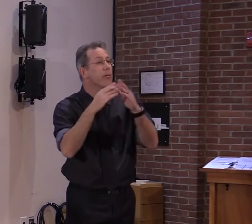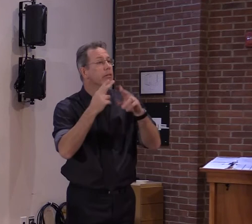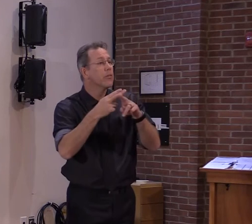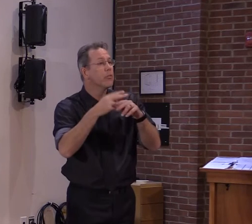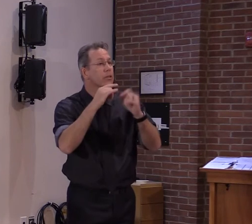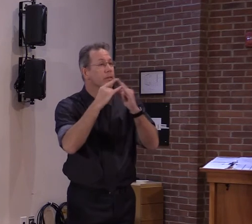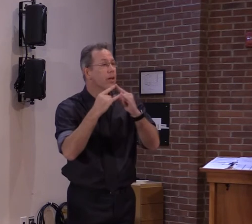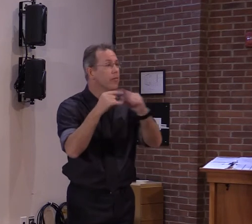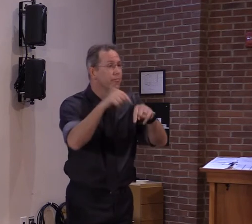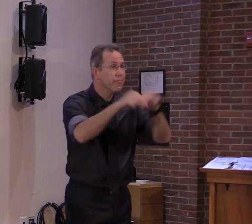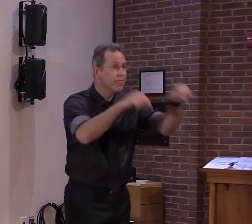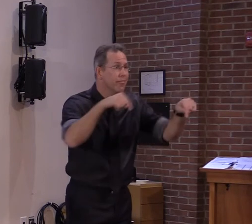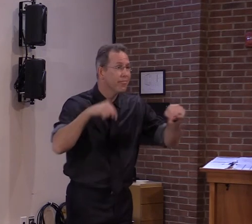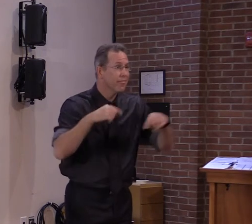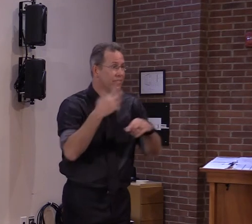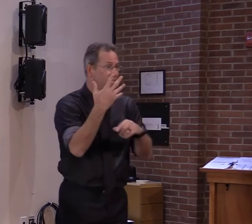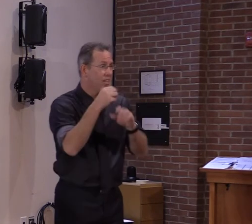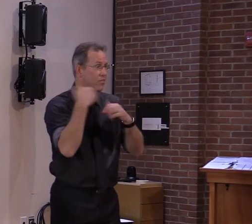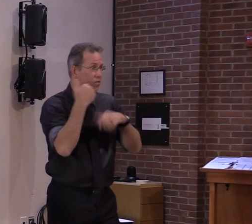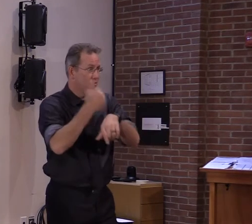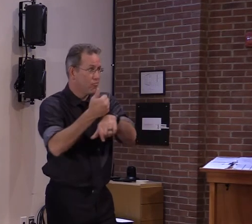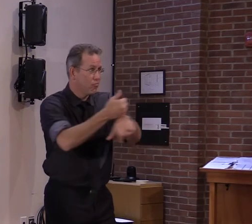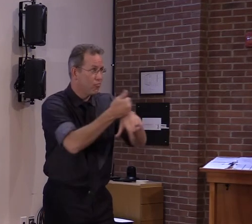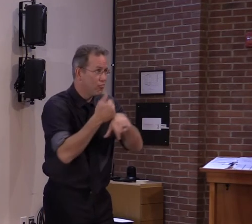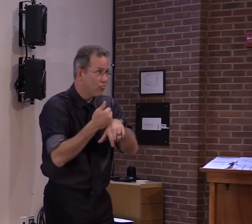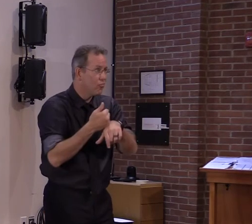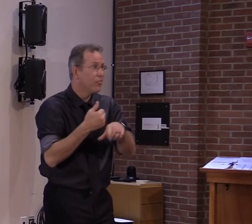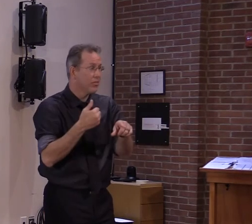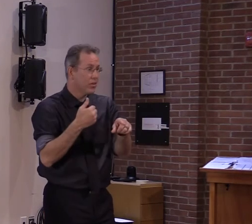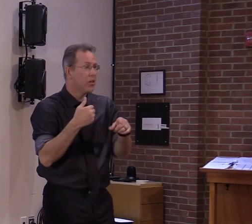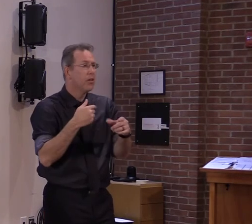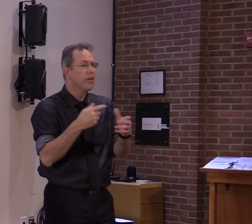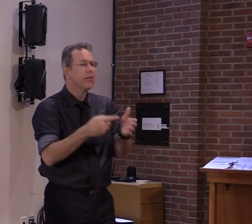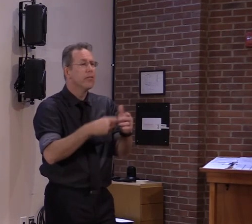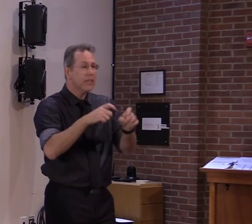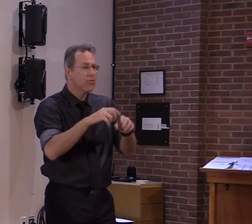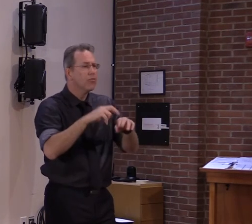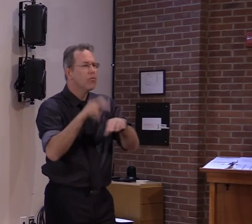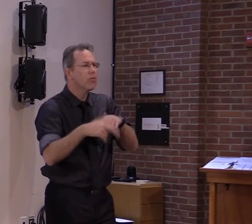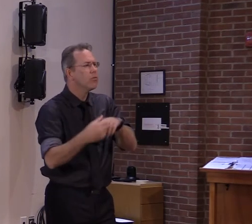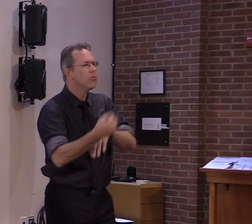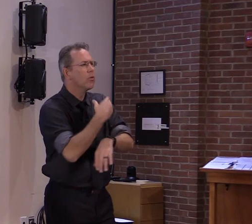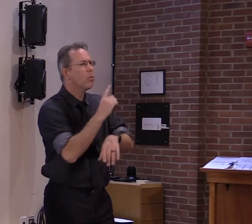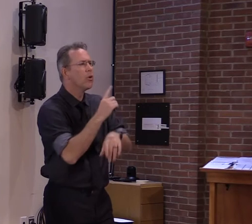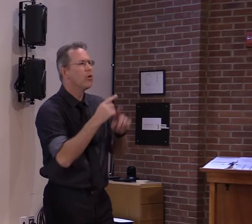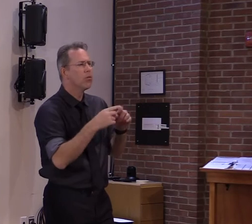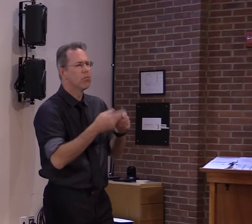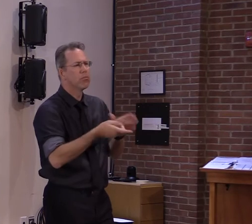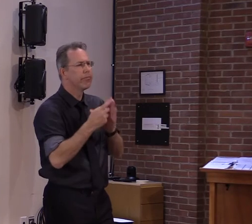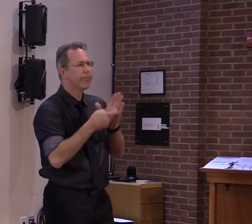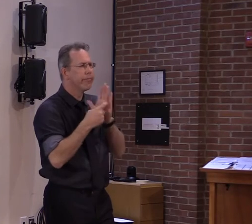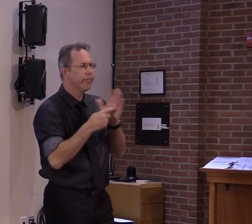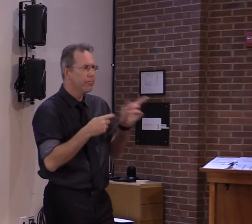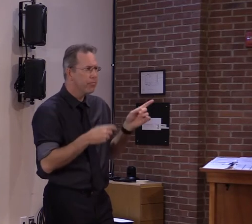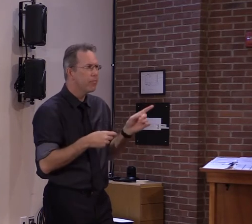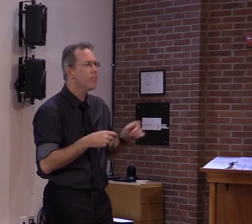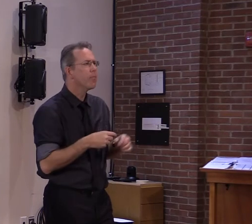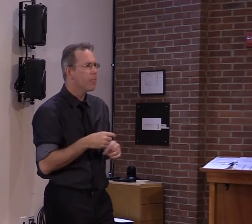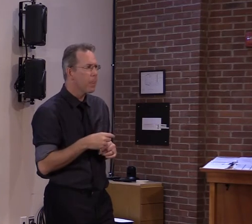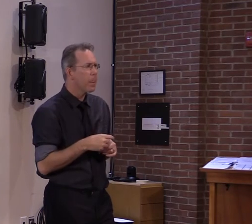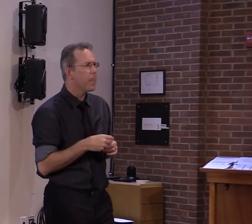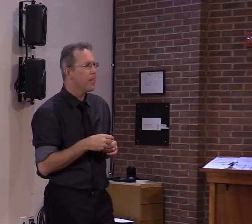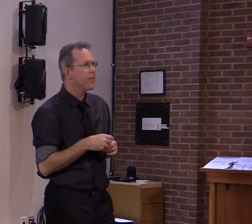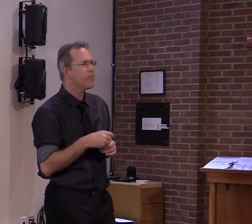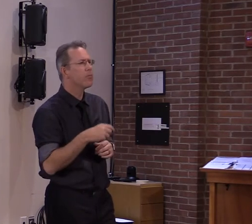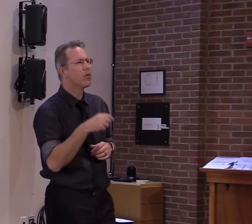the labs that we use for the on-demand testing is the Broad Lab. That has a very good track record. But we